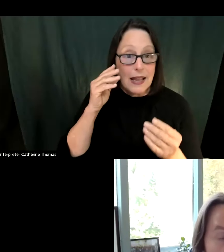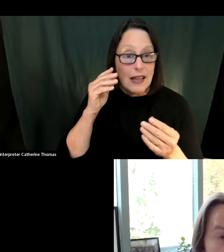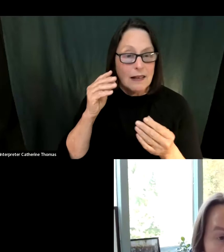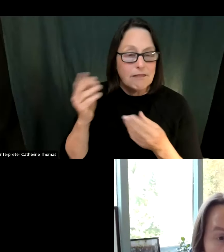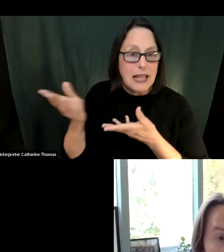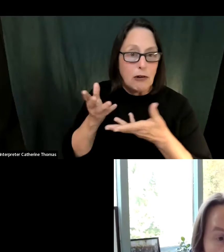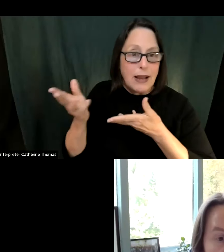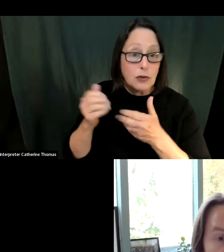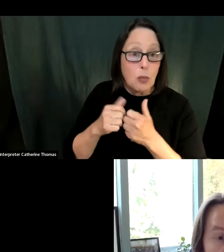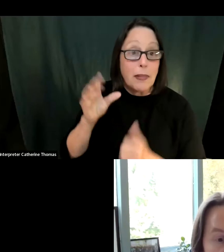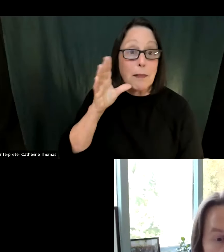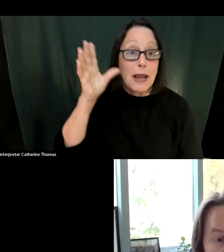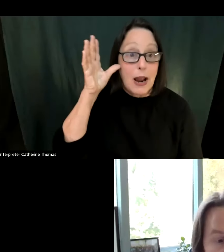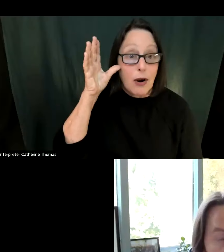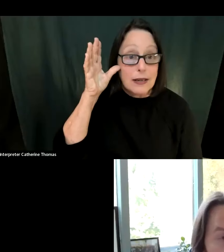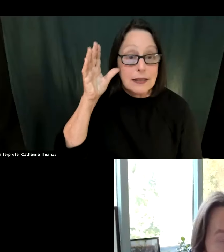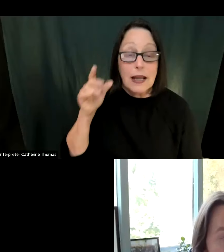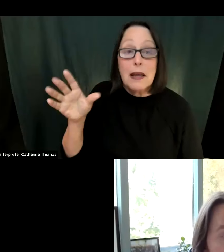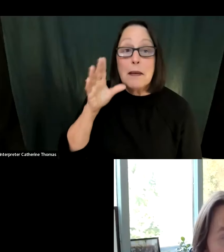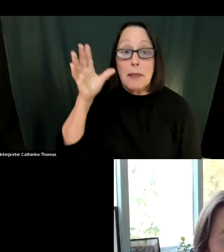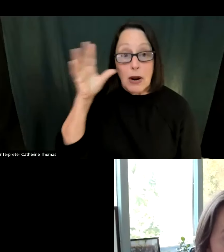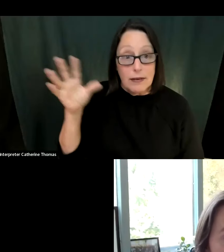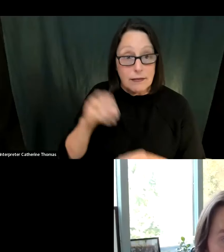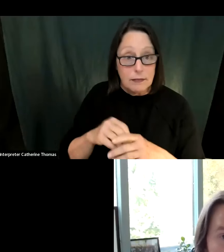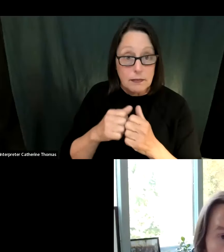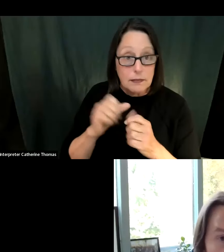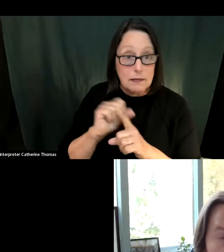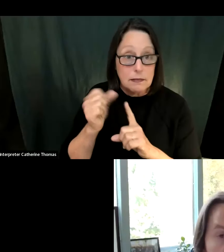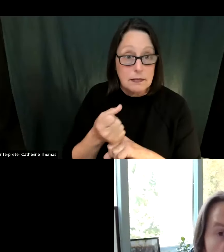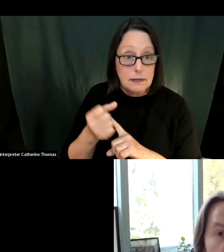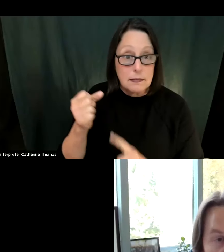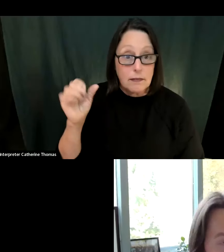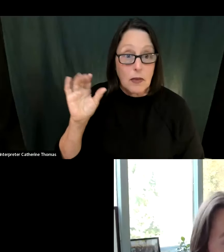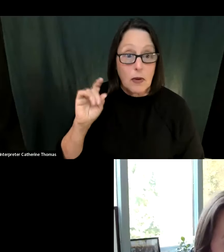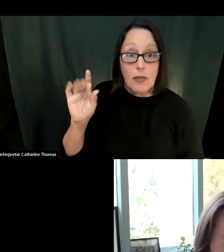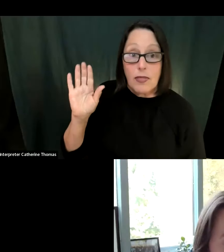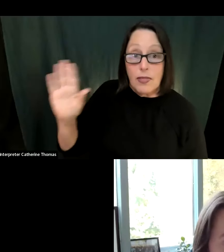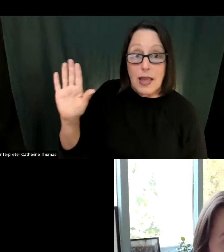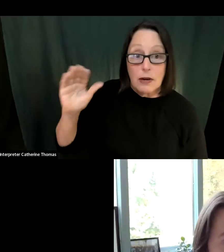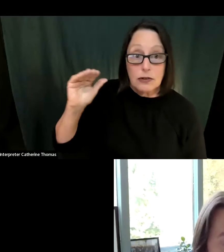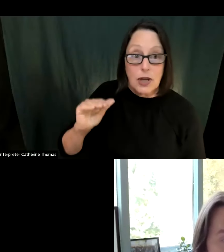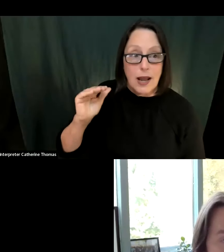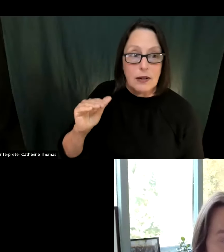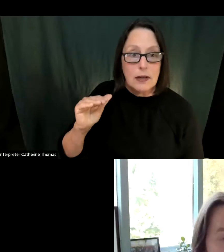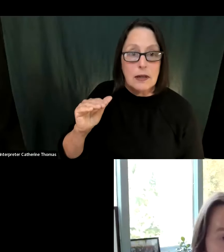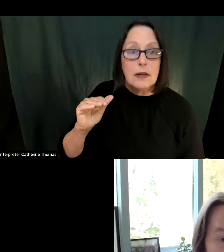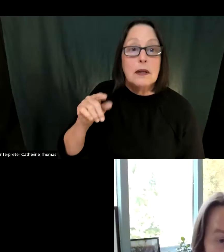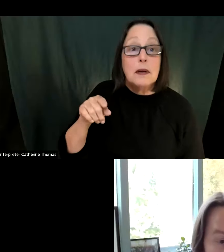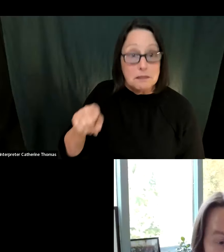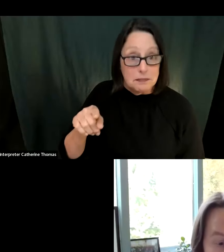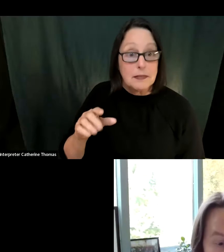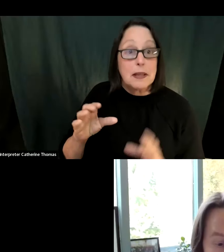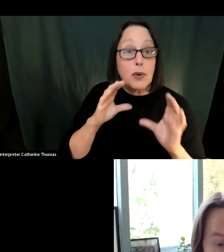who was involved in a situation where their child was communicating with us, and it did